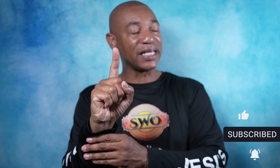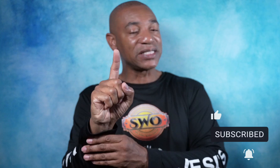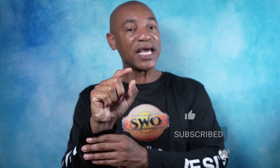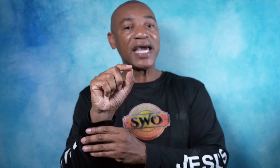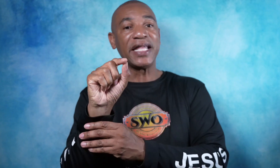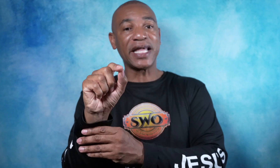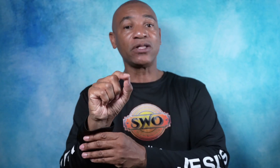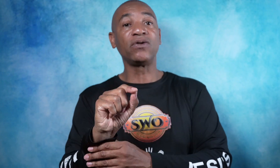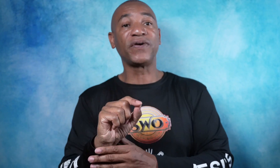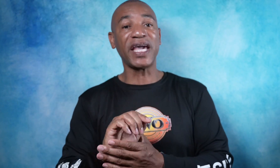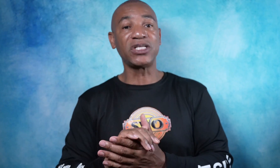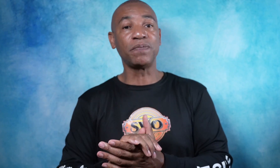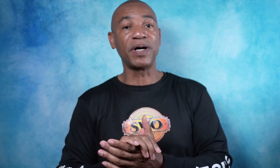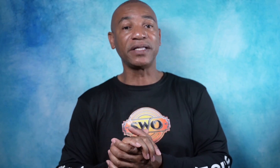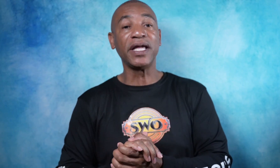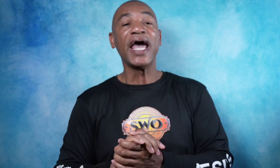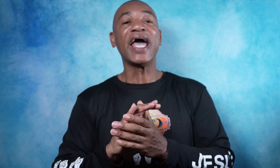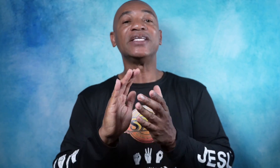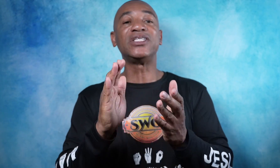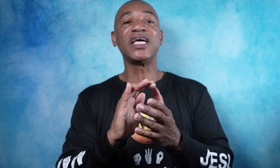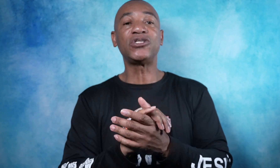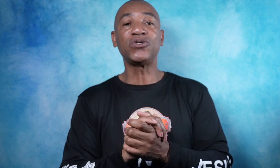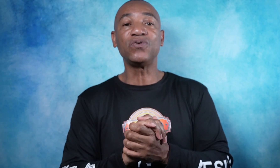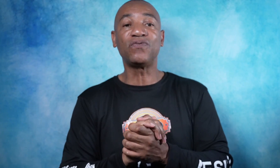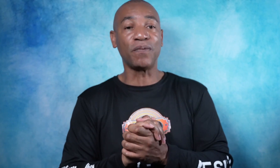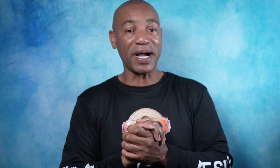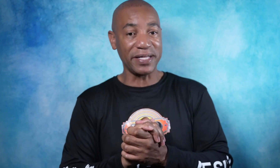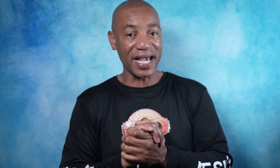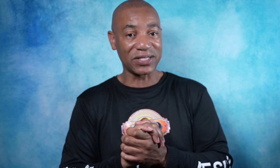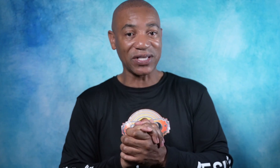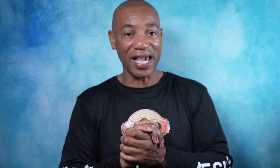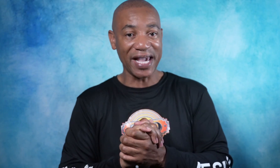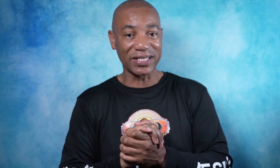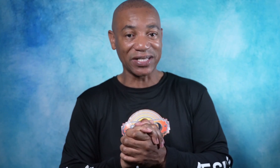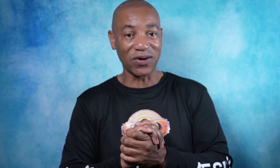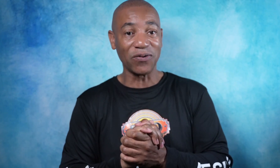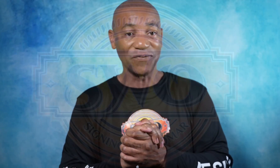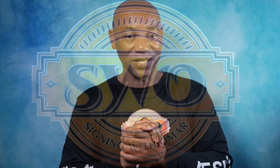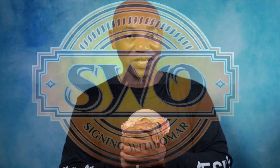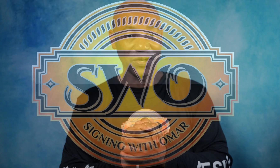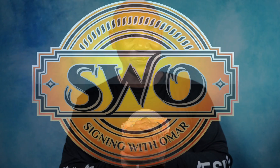least, hit that notification button and stay tuned for my next ASL video.